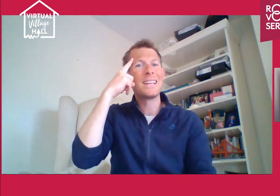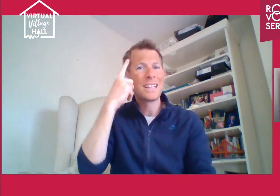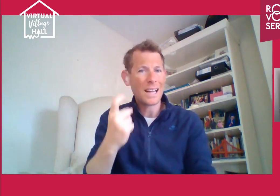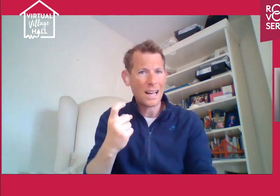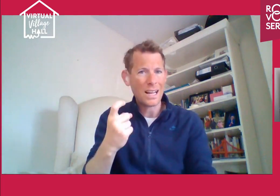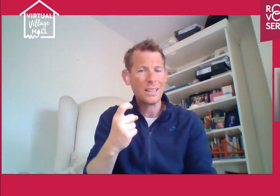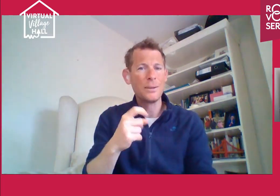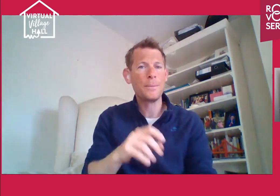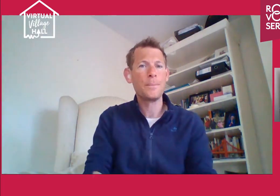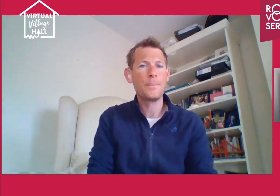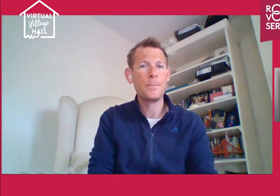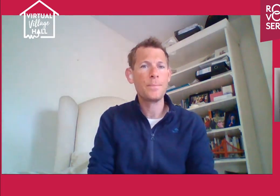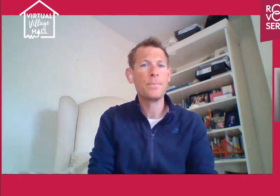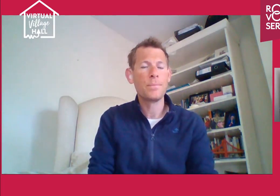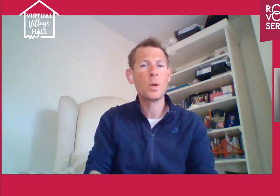bit of voiceover and they can.